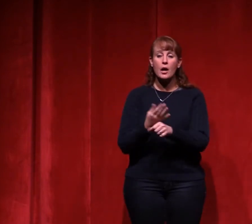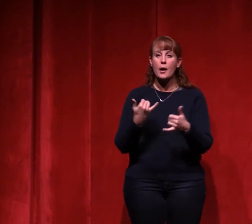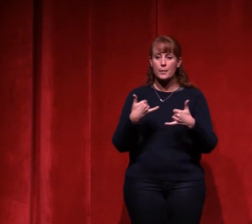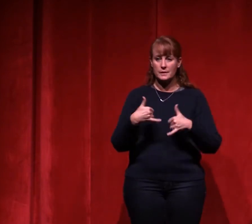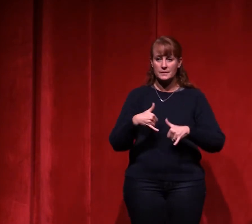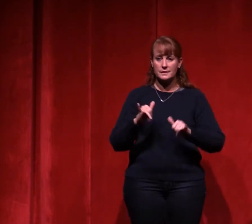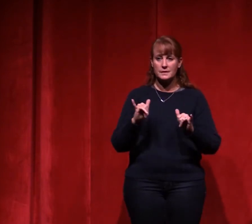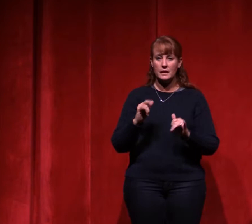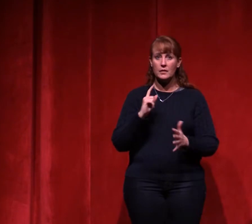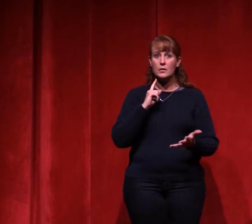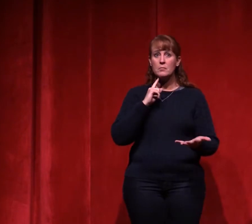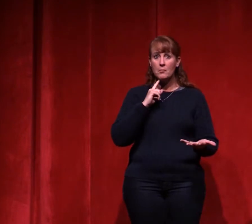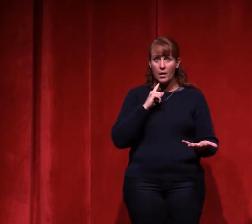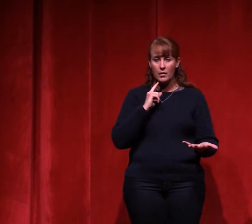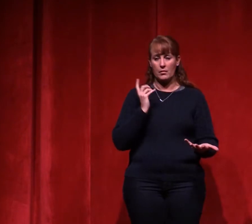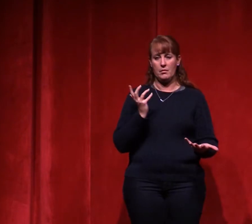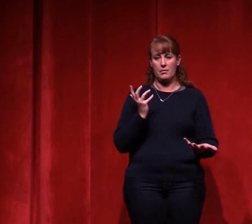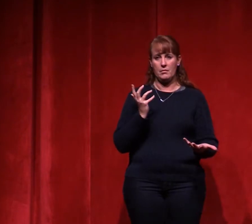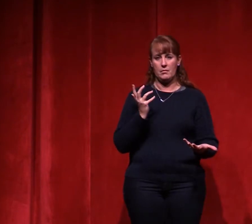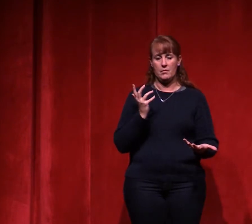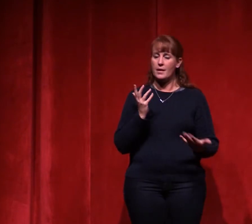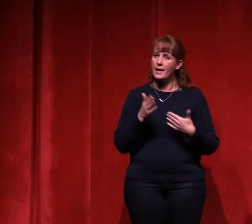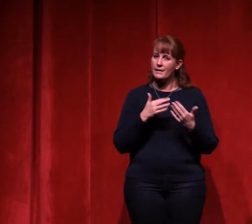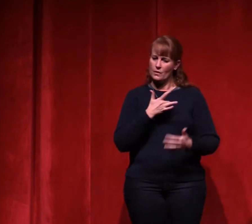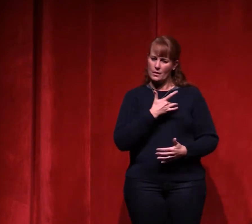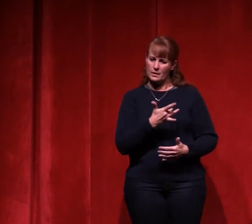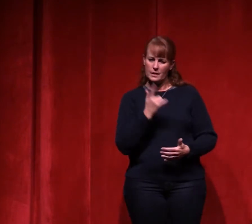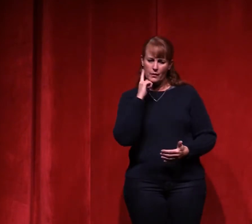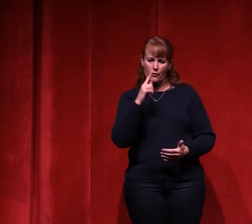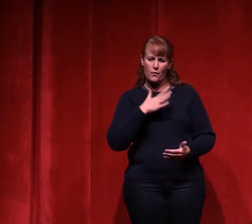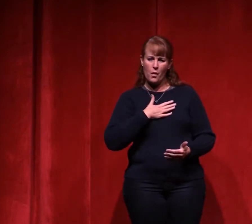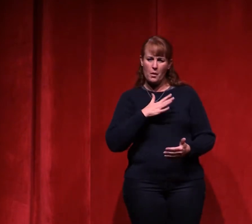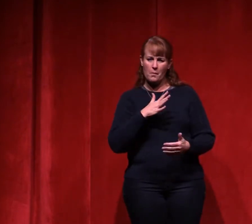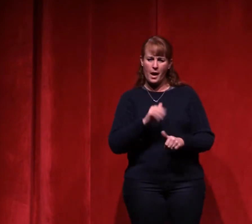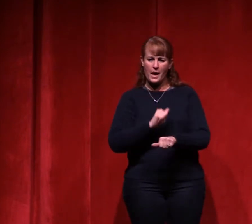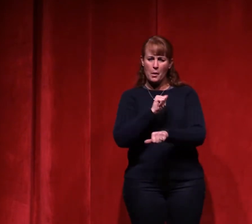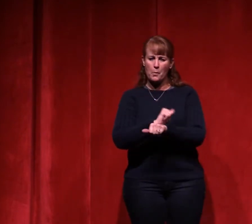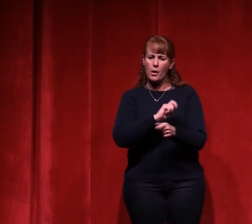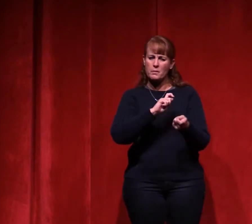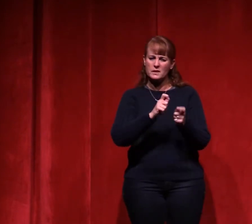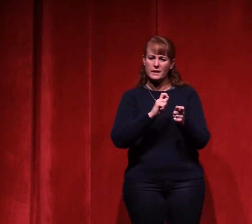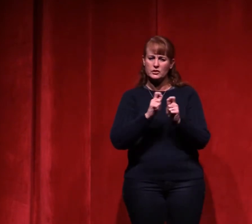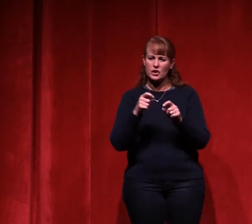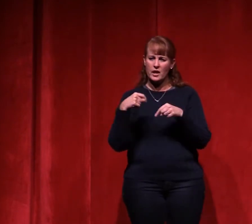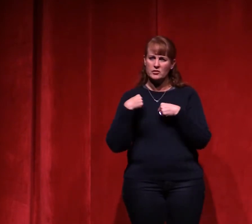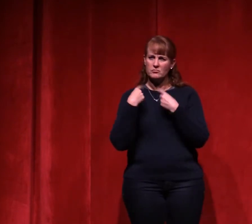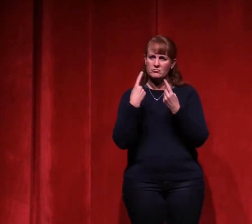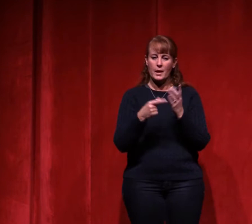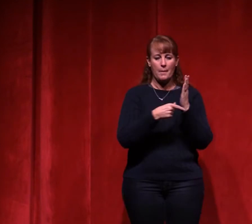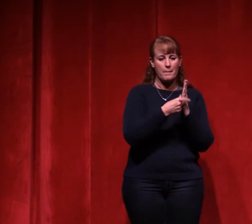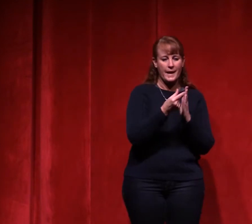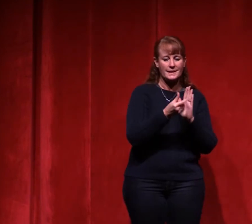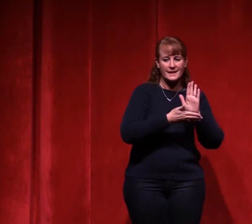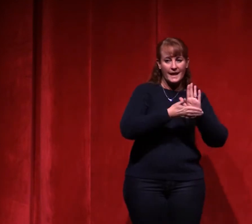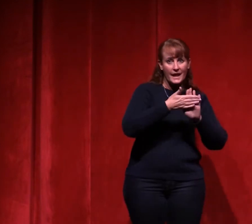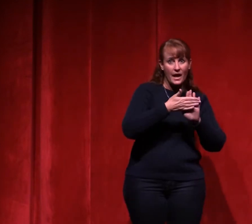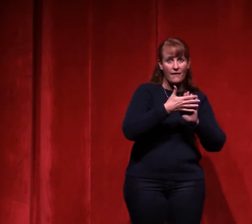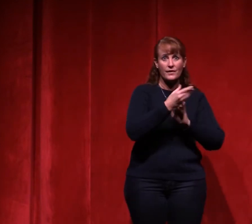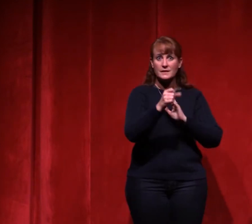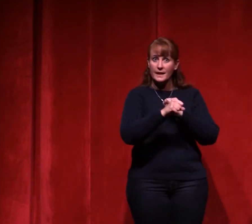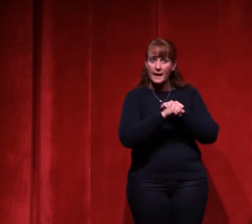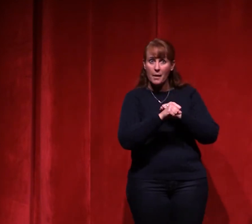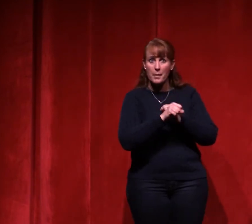still was model. And though the nature of the bookings had changed over the course of my career, from magazine covers and